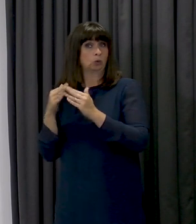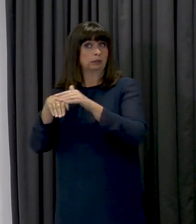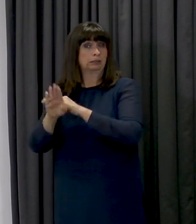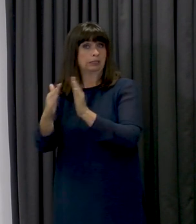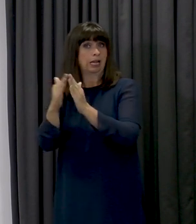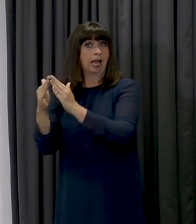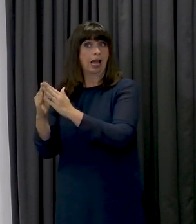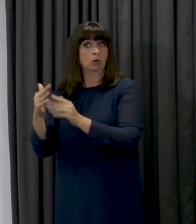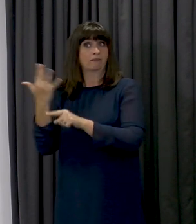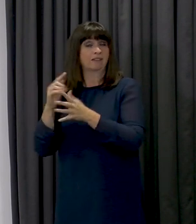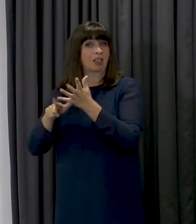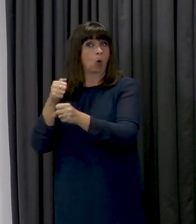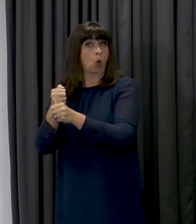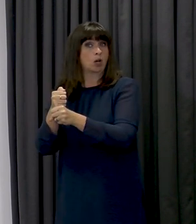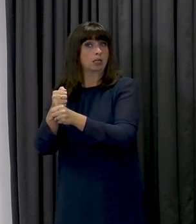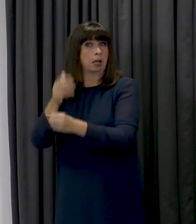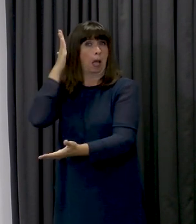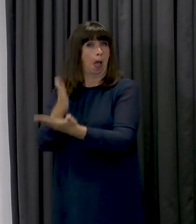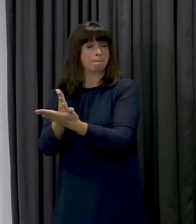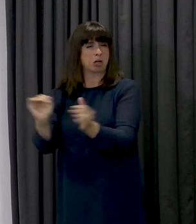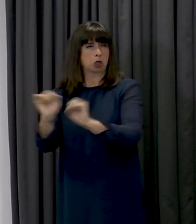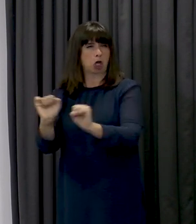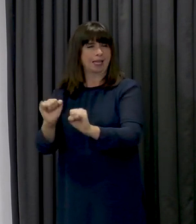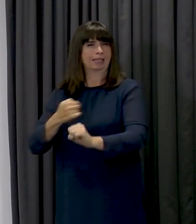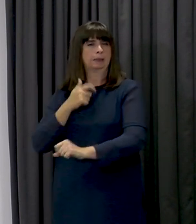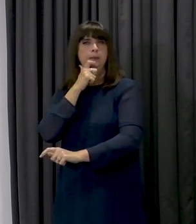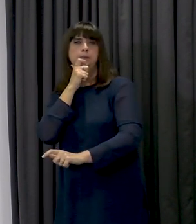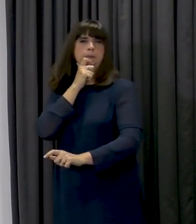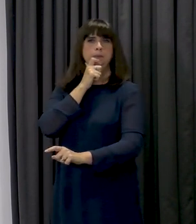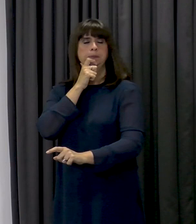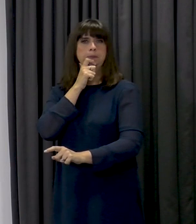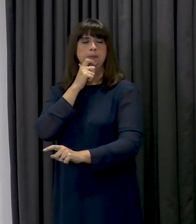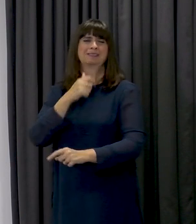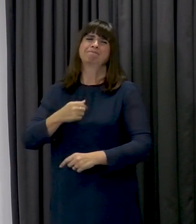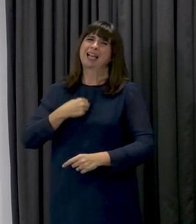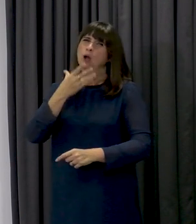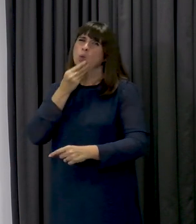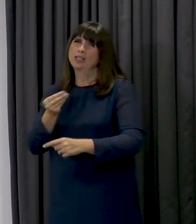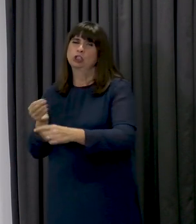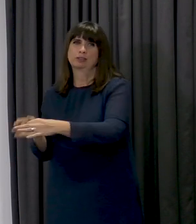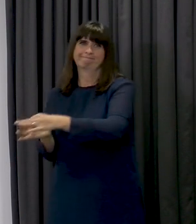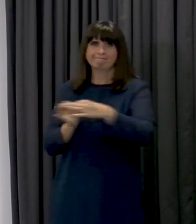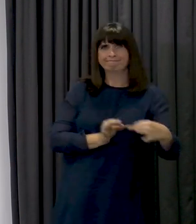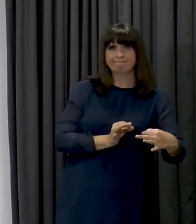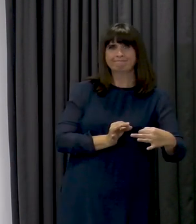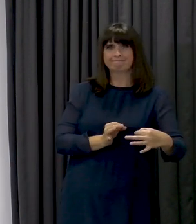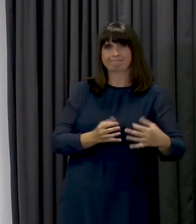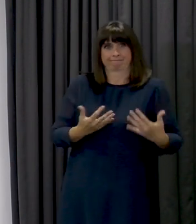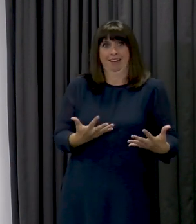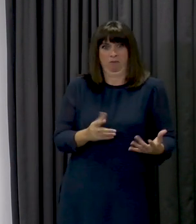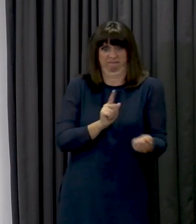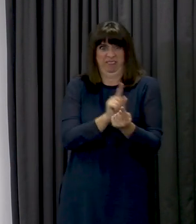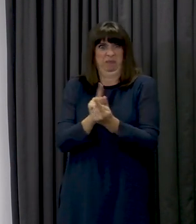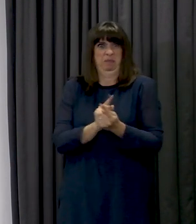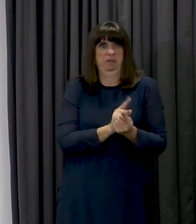the 15th. Now, we would like to be able to offer more chances for family and friends to